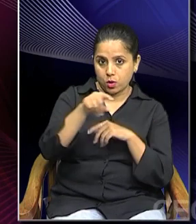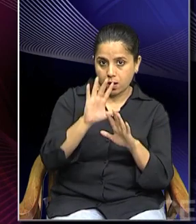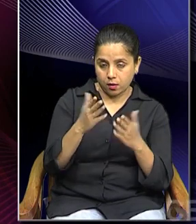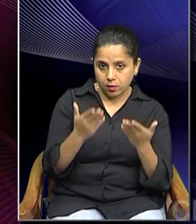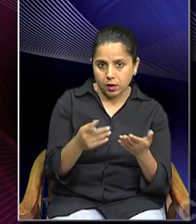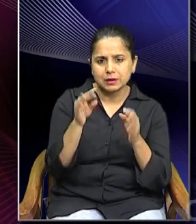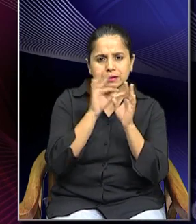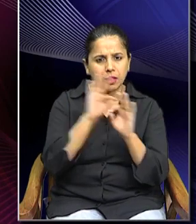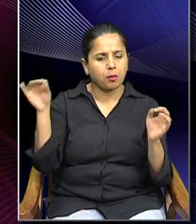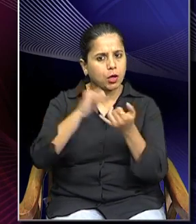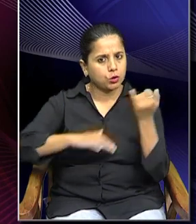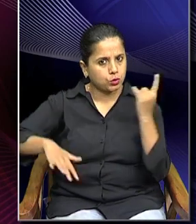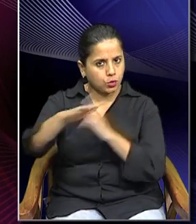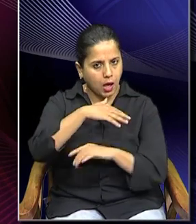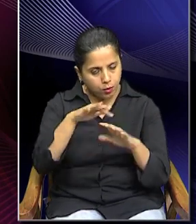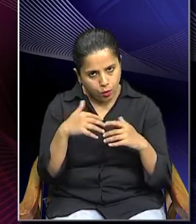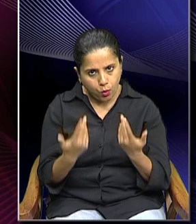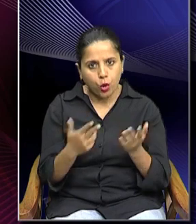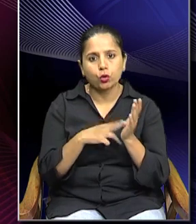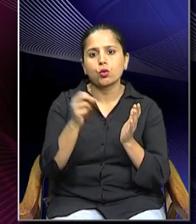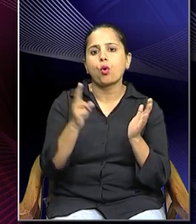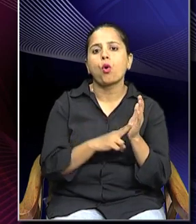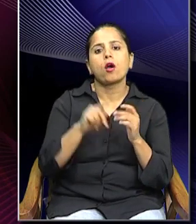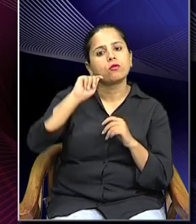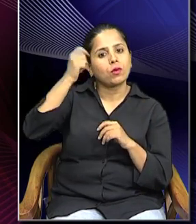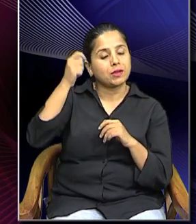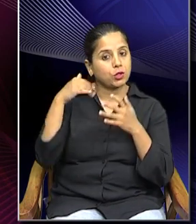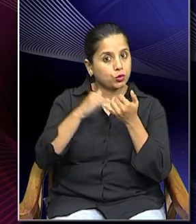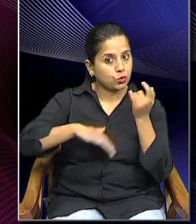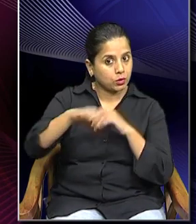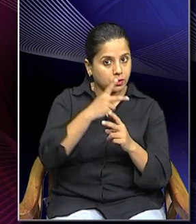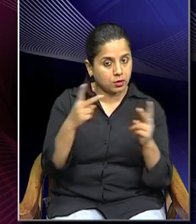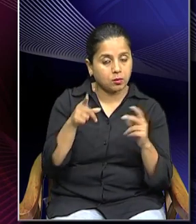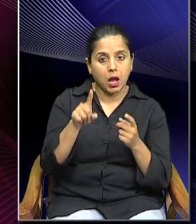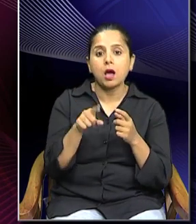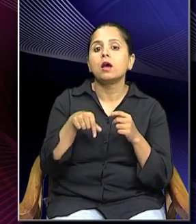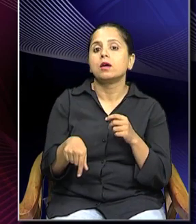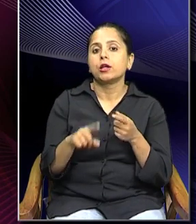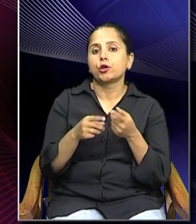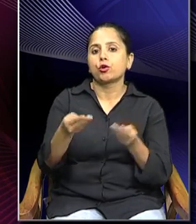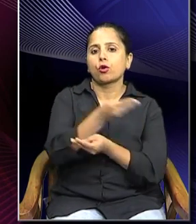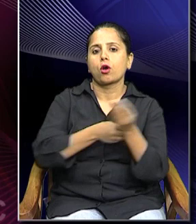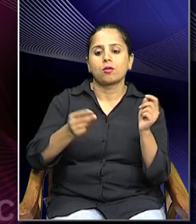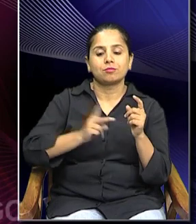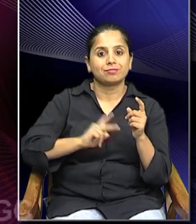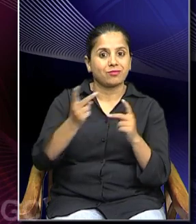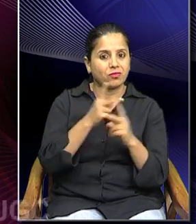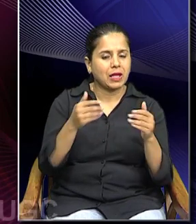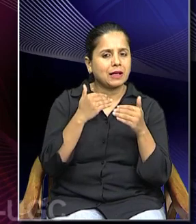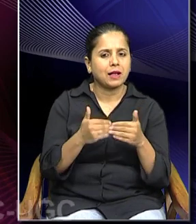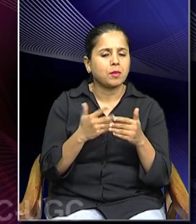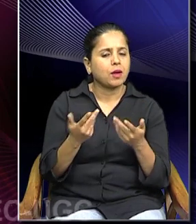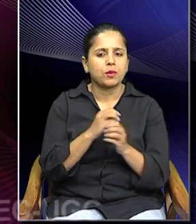say, simple society or a non-Western society, the economic transactions were not limited